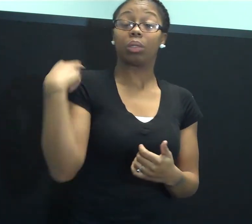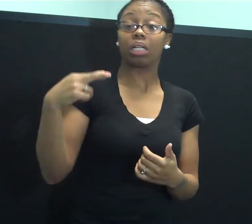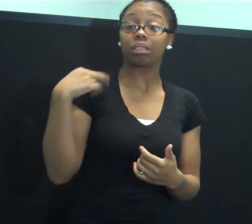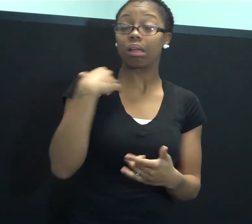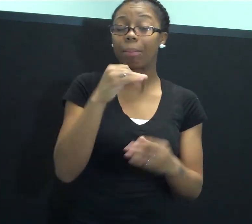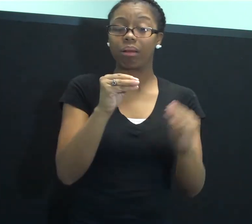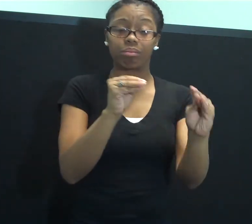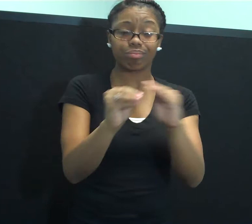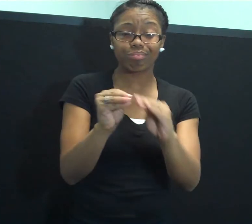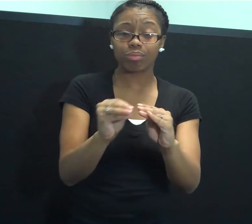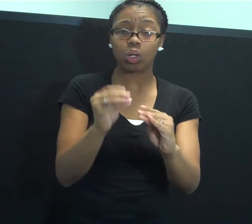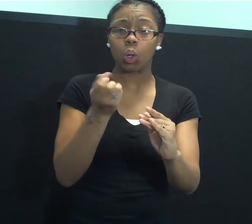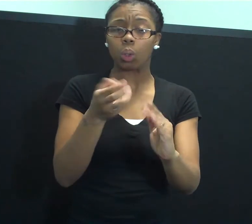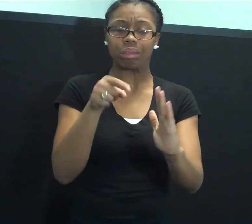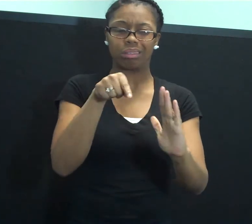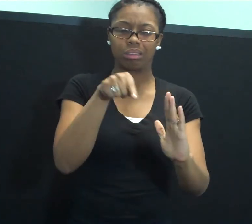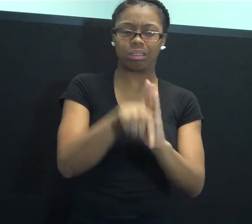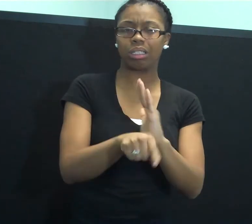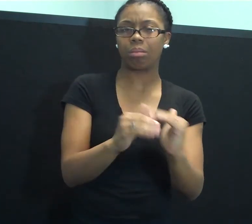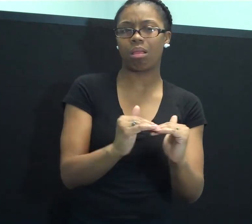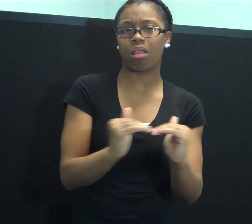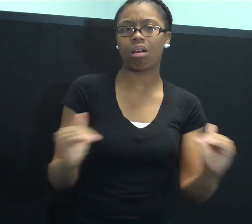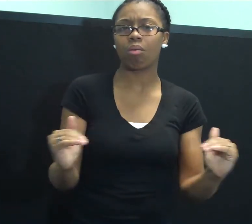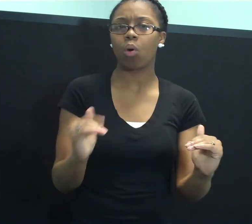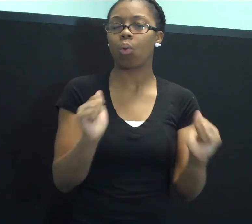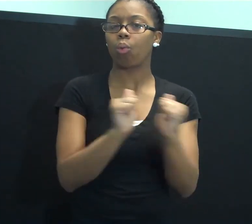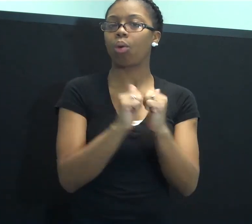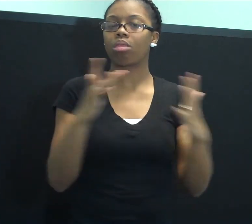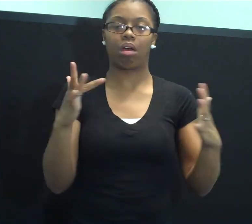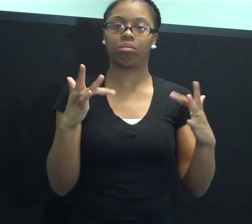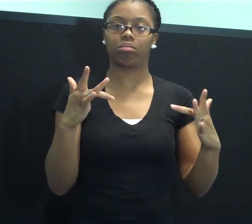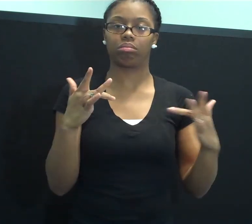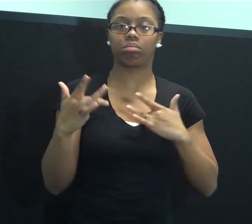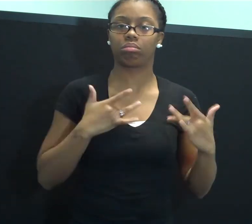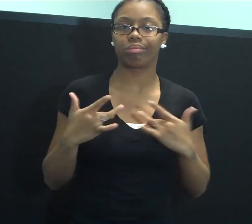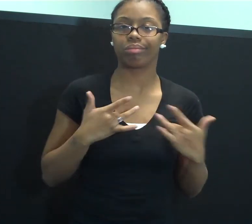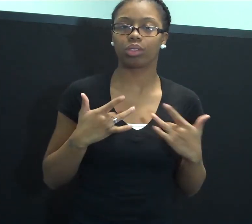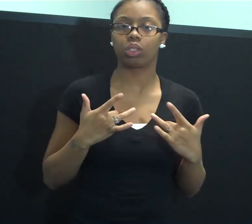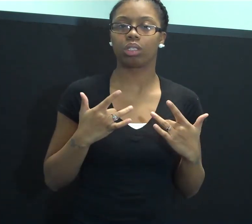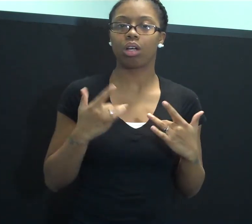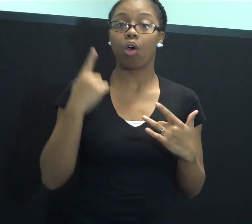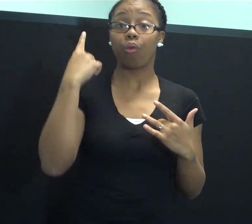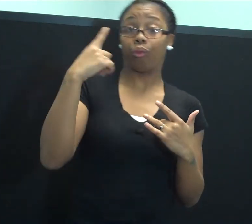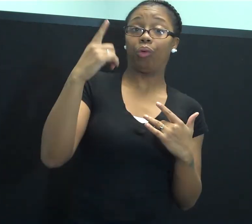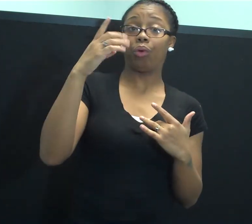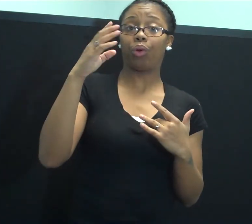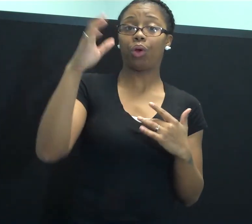deepest level without a concern for a creator, God.